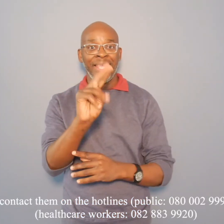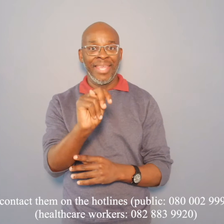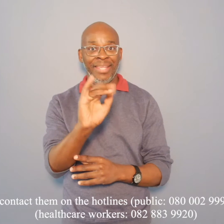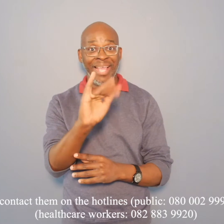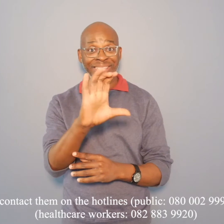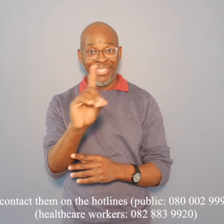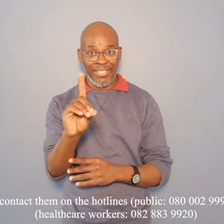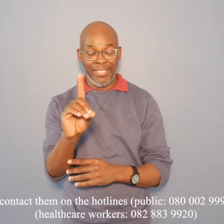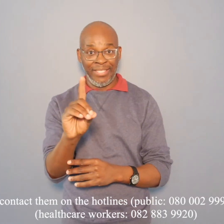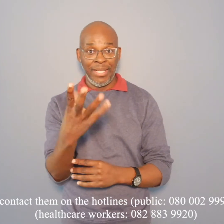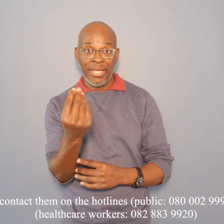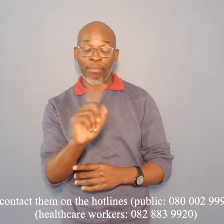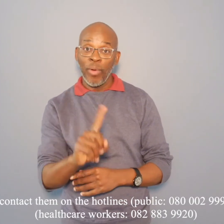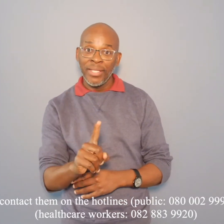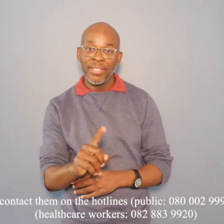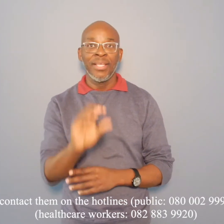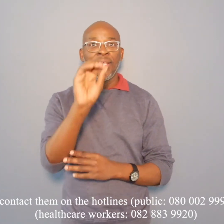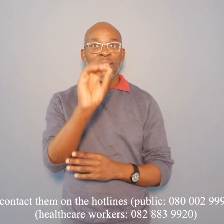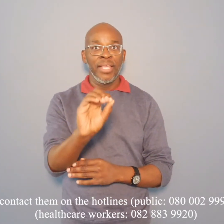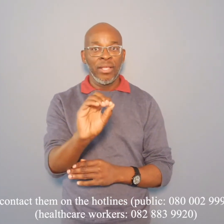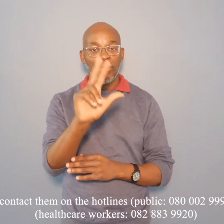or contact them on their hotline number, which is